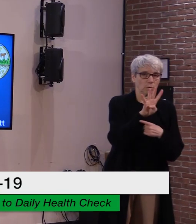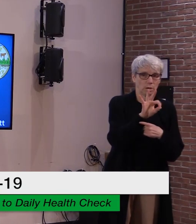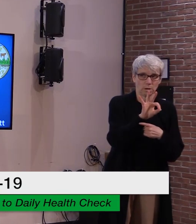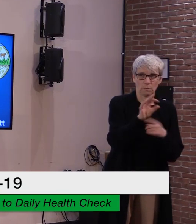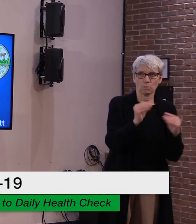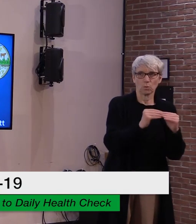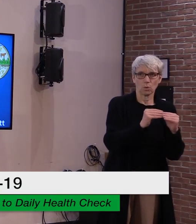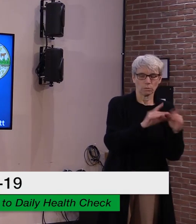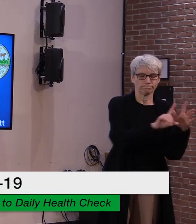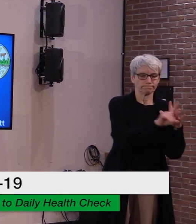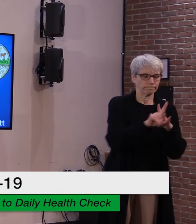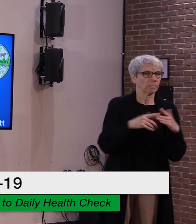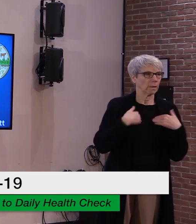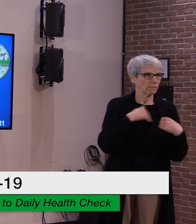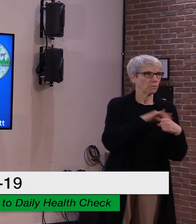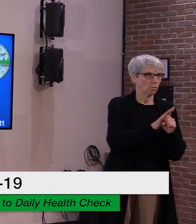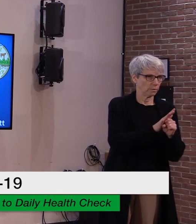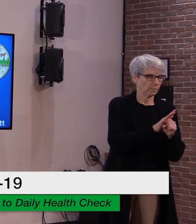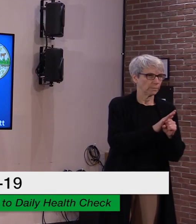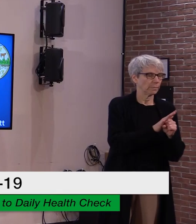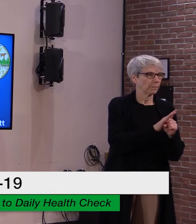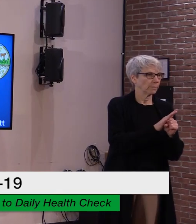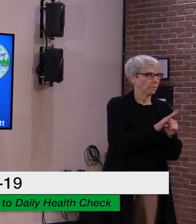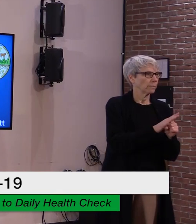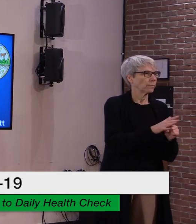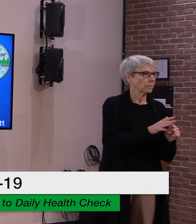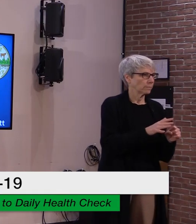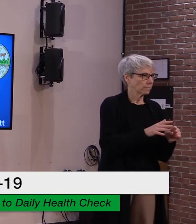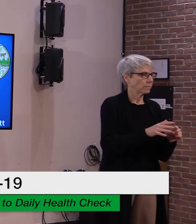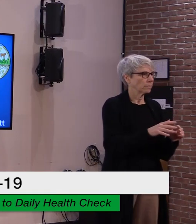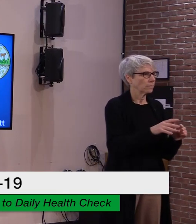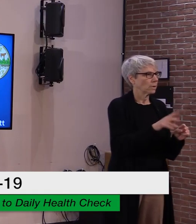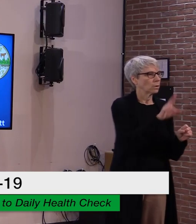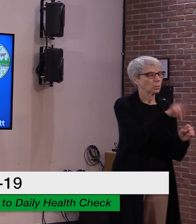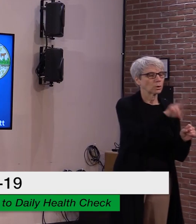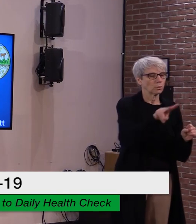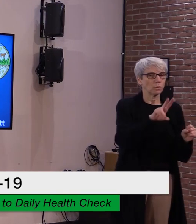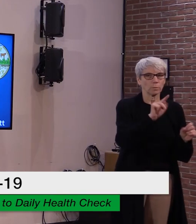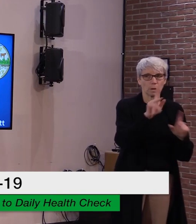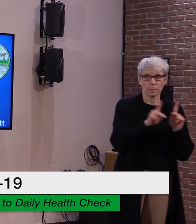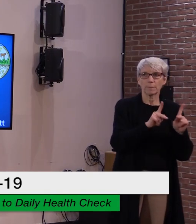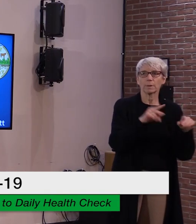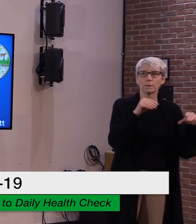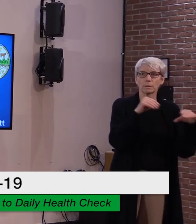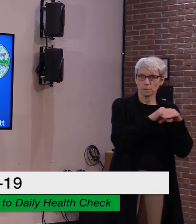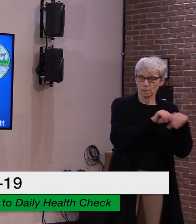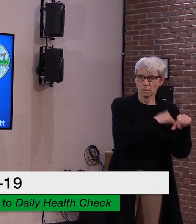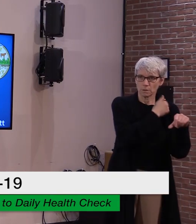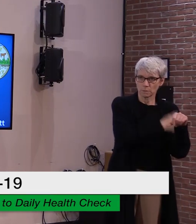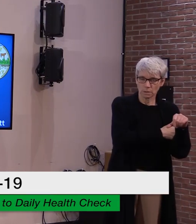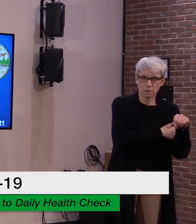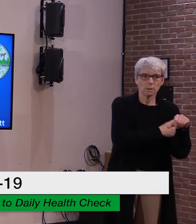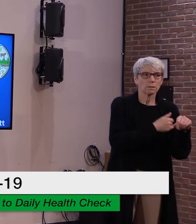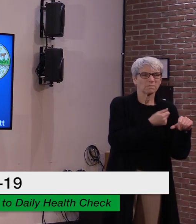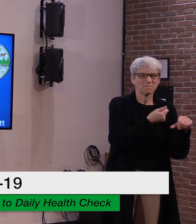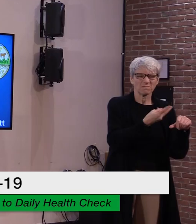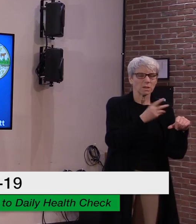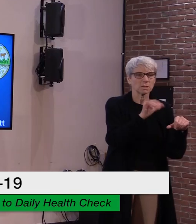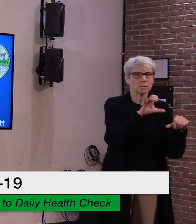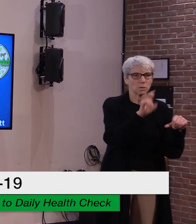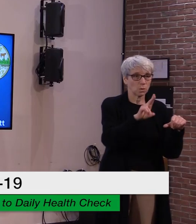there are 22 vermonters hospitalized five in the icu and unfortunately we are now at